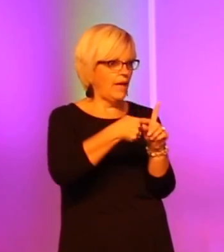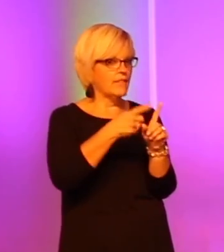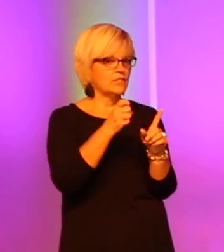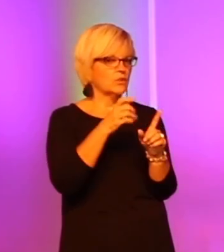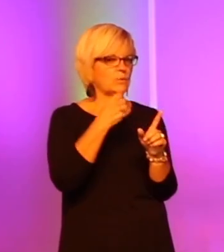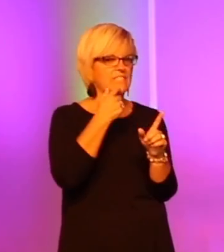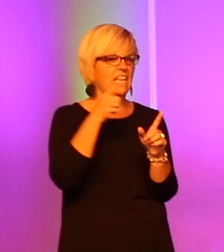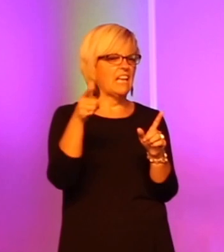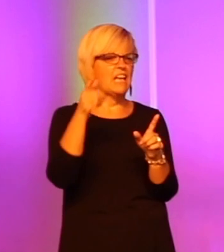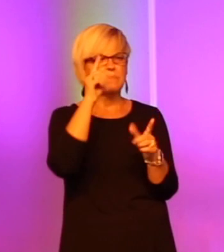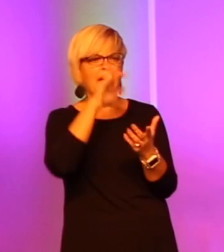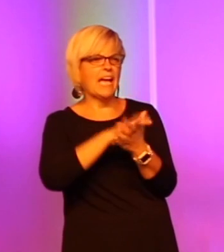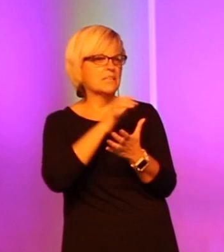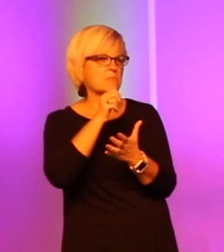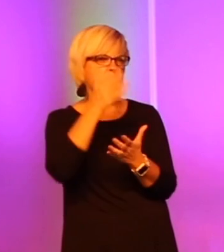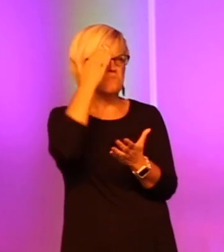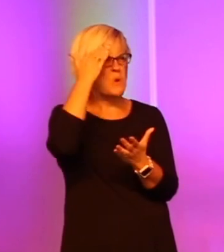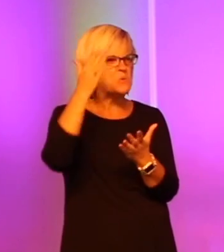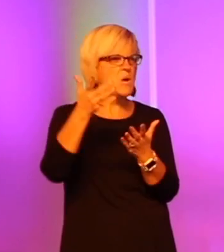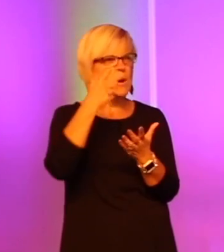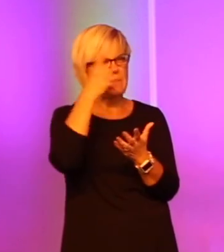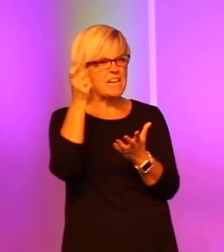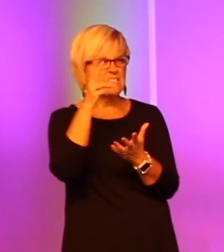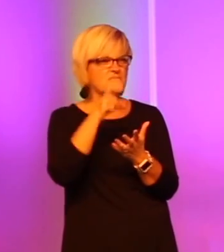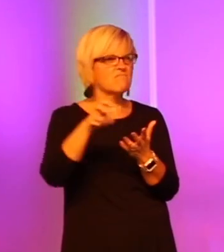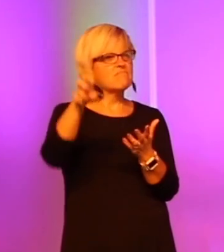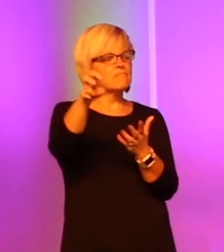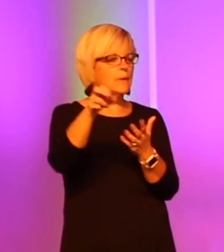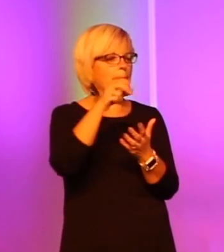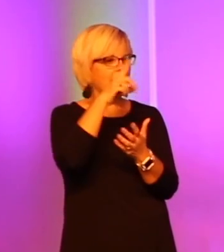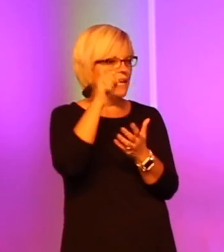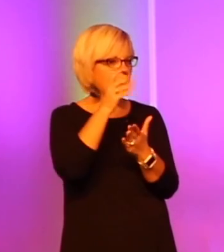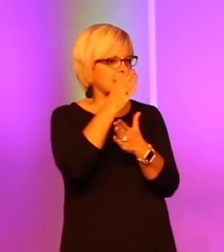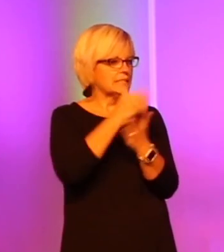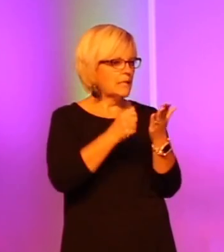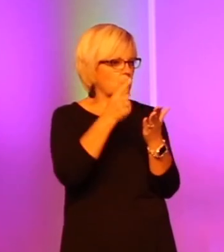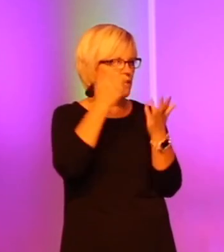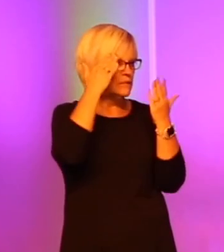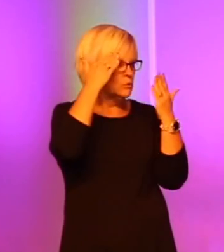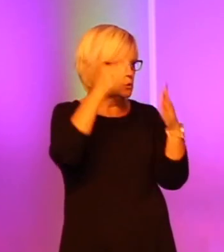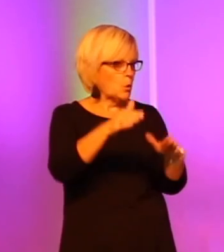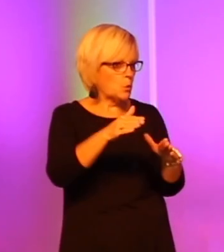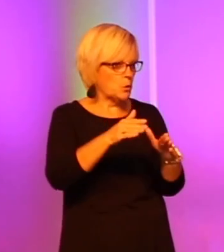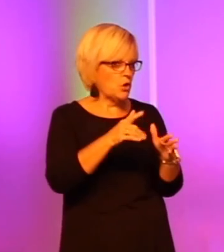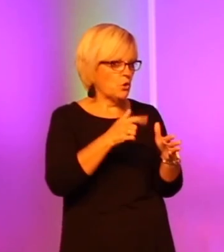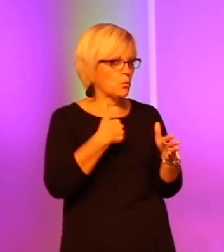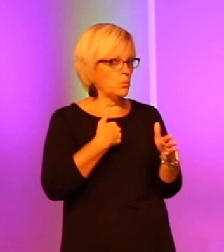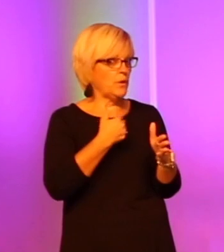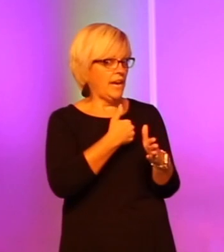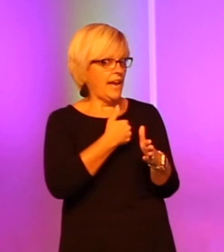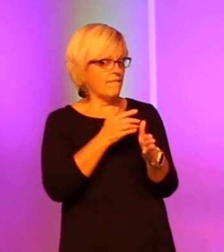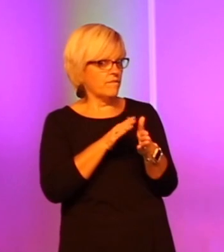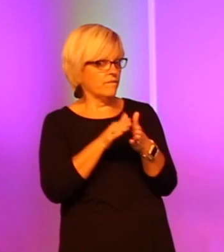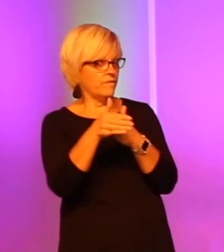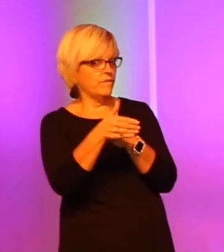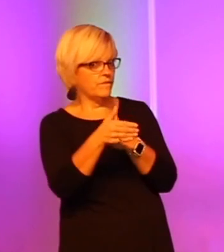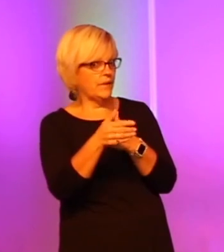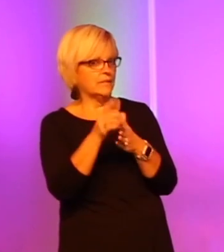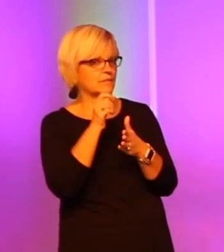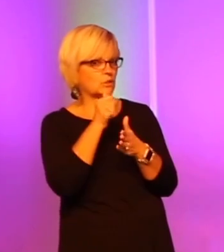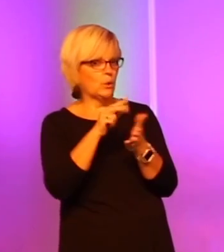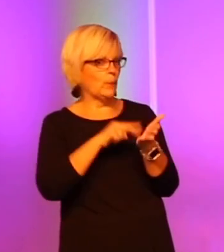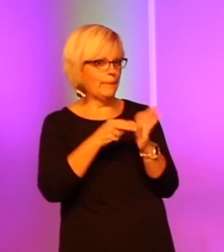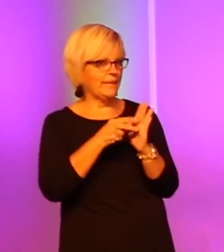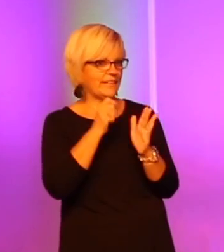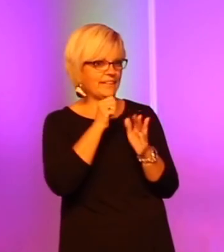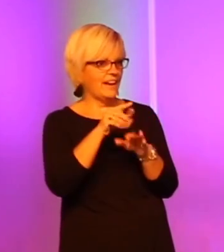won't know. Not a big deal. But just because someone doesn't know that we've wronged them doesn't mean it won't still